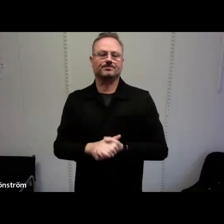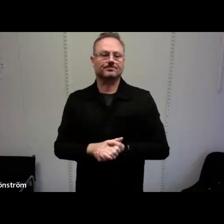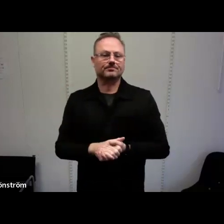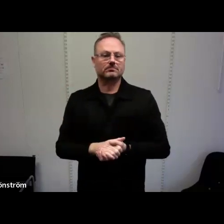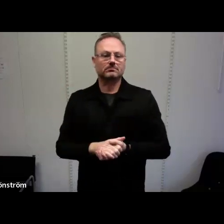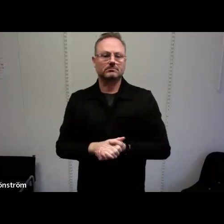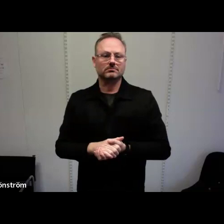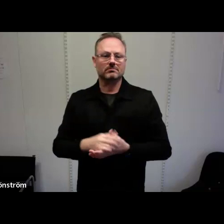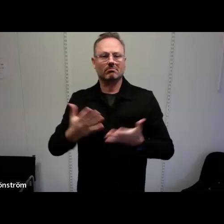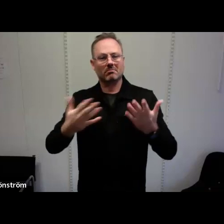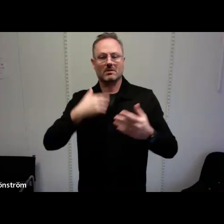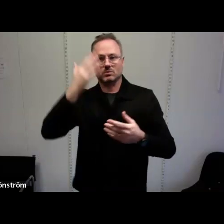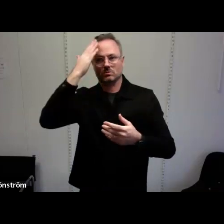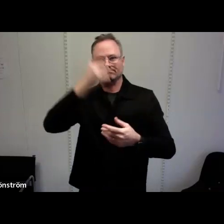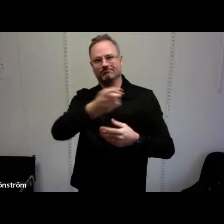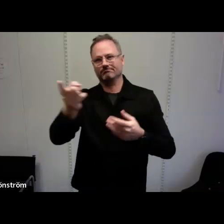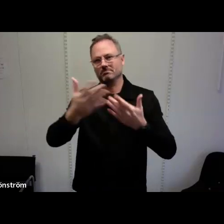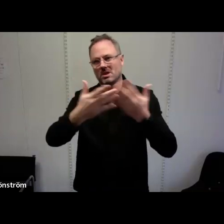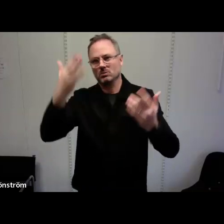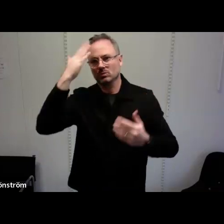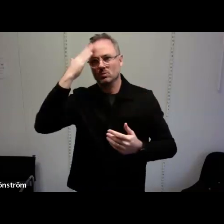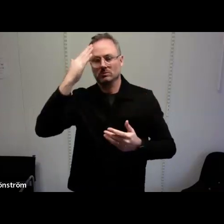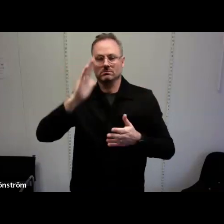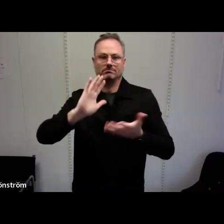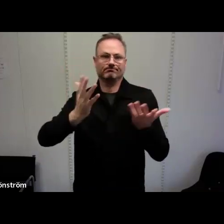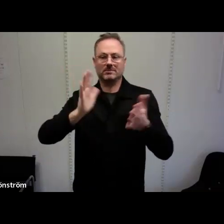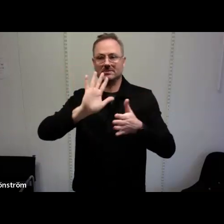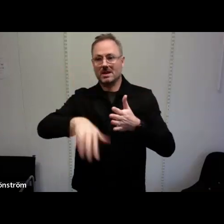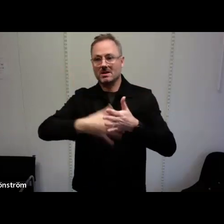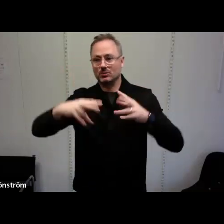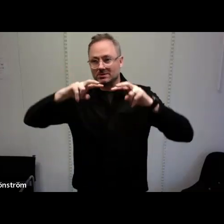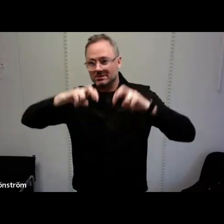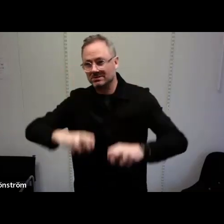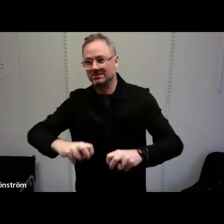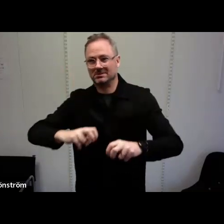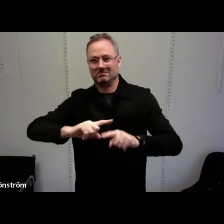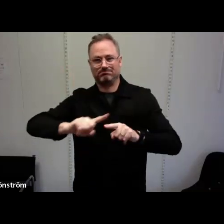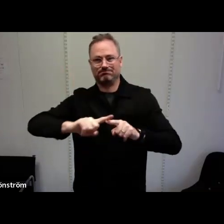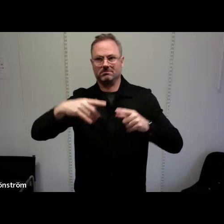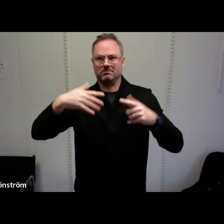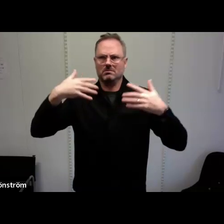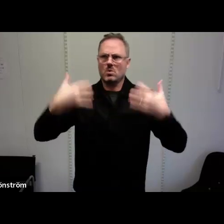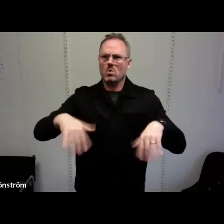our context here in Sweden and using Swedish Sign Language. And as a lot of you know,